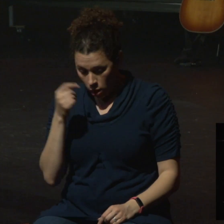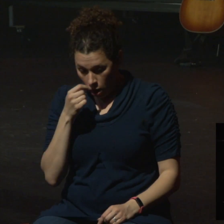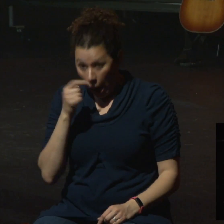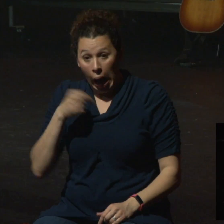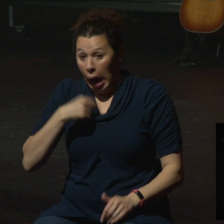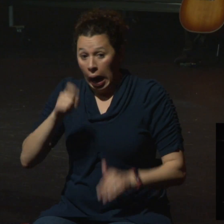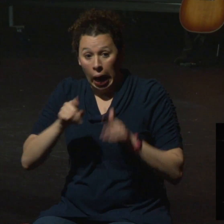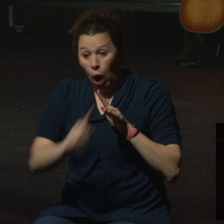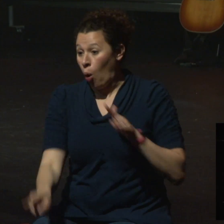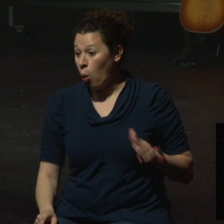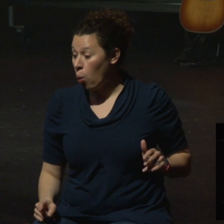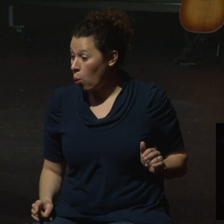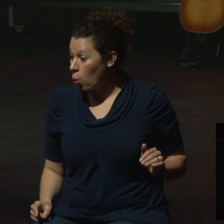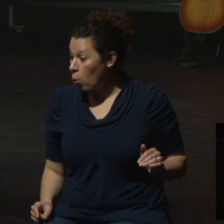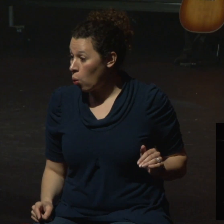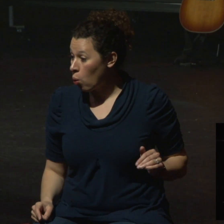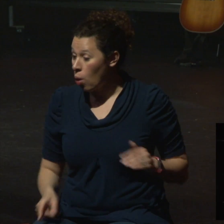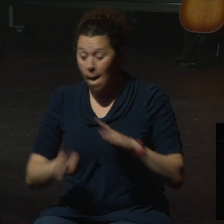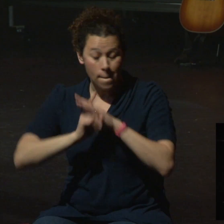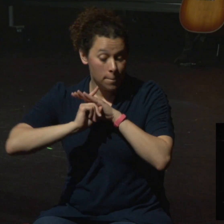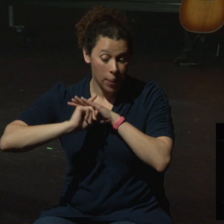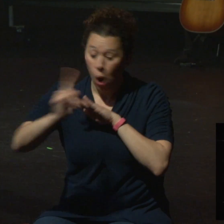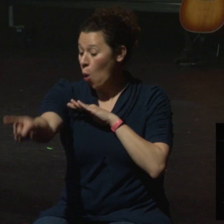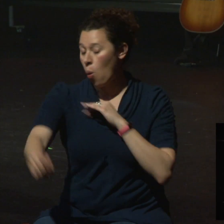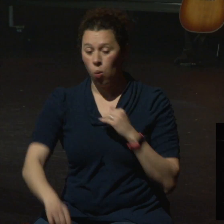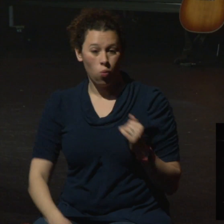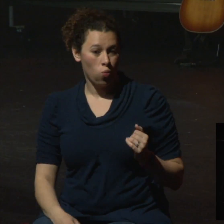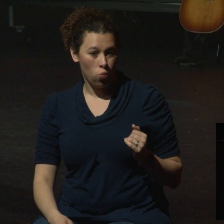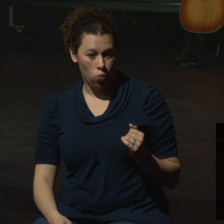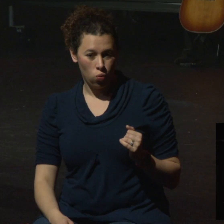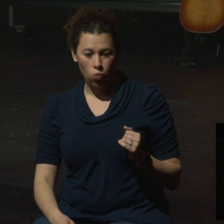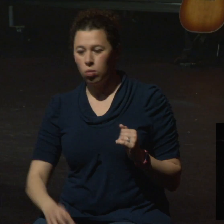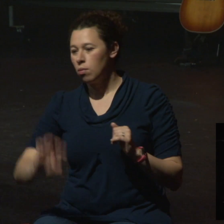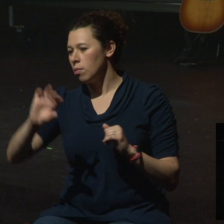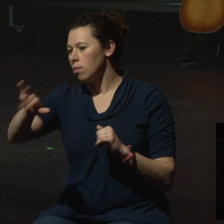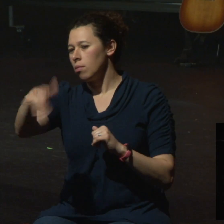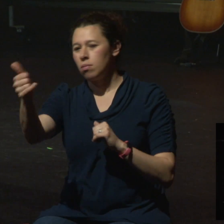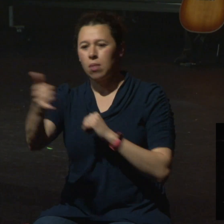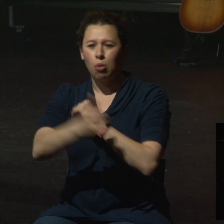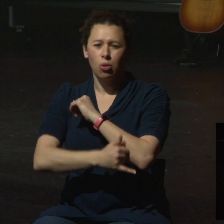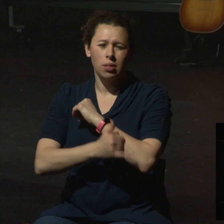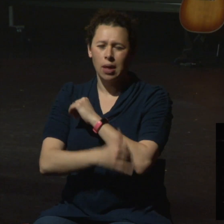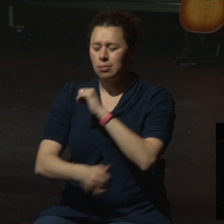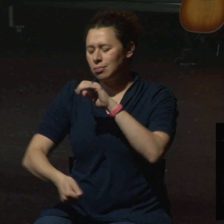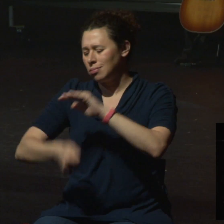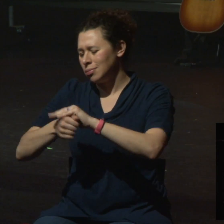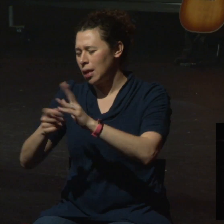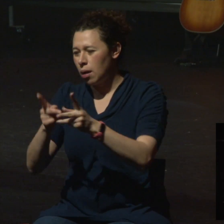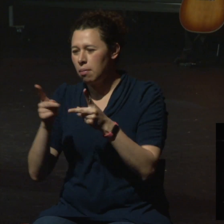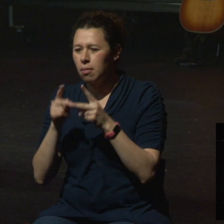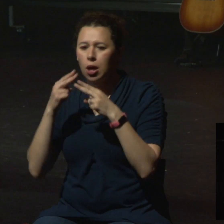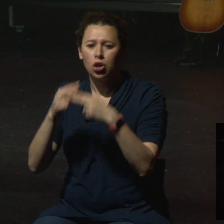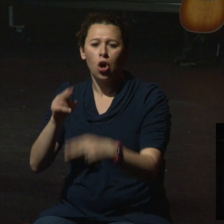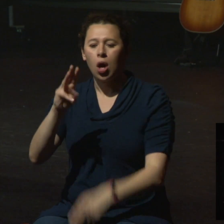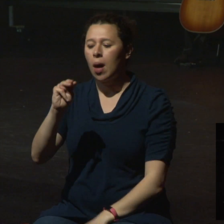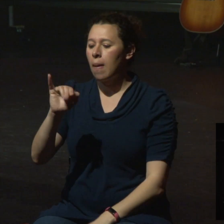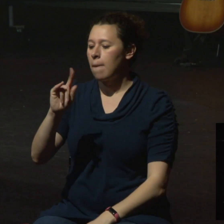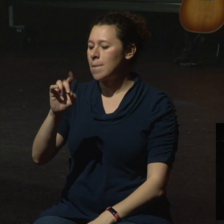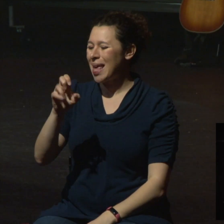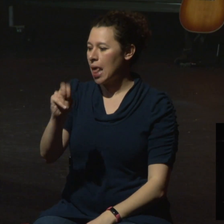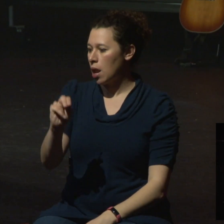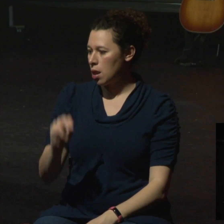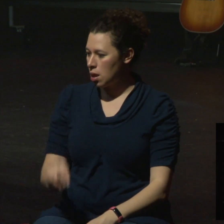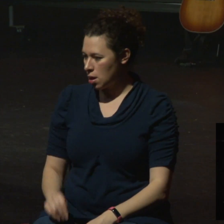go. Runs off. Distant land. He ends up hiding in this place called Midian. Now